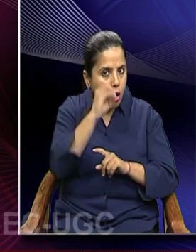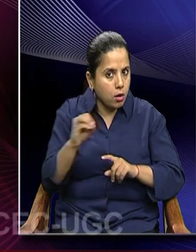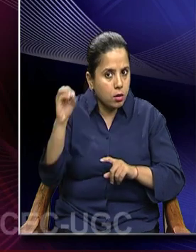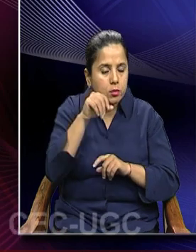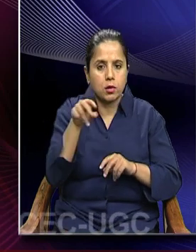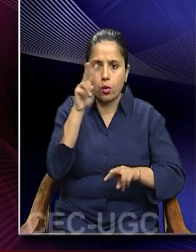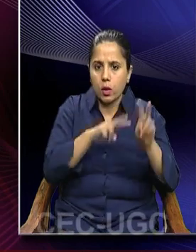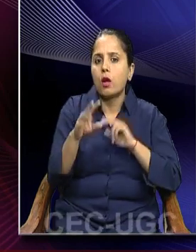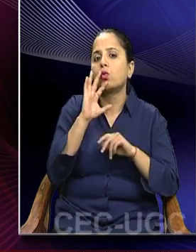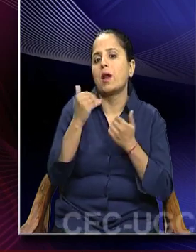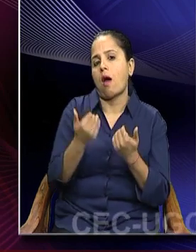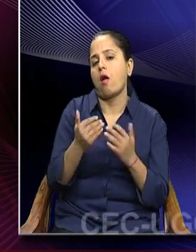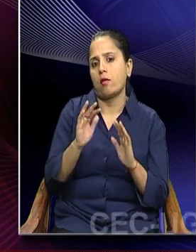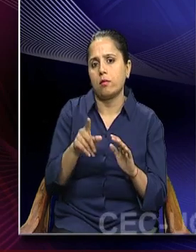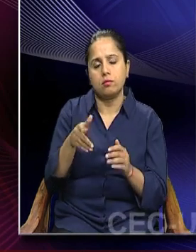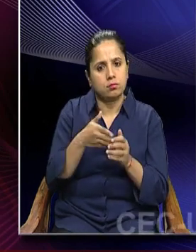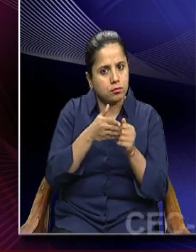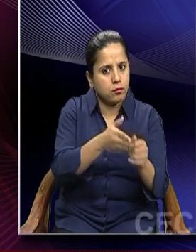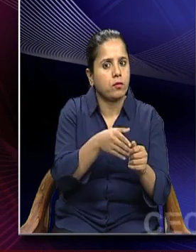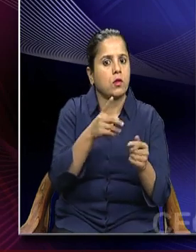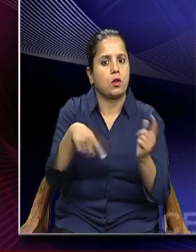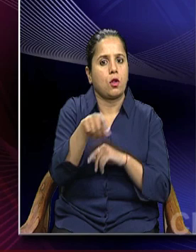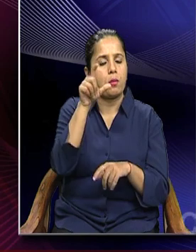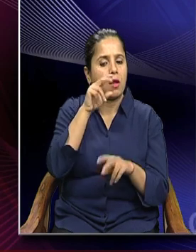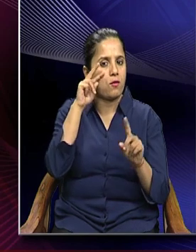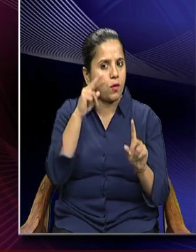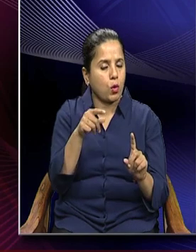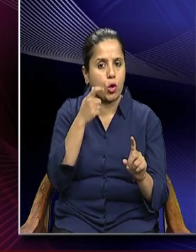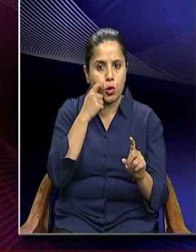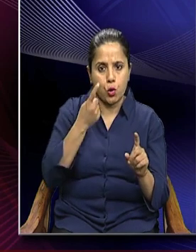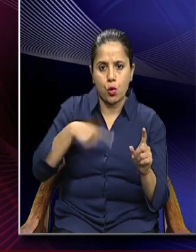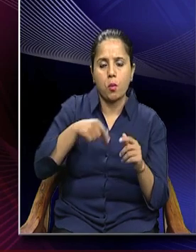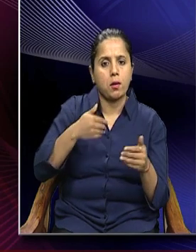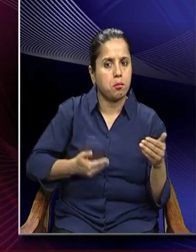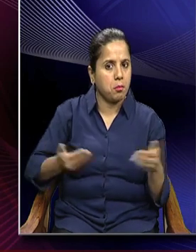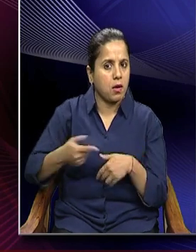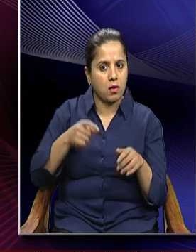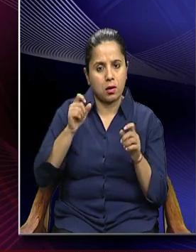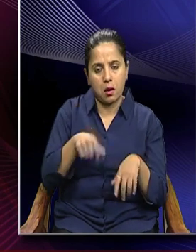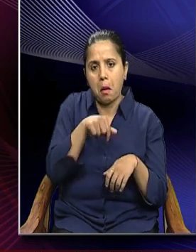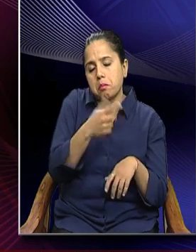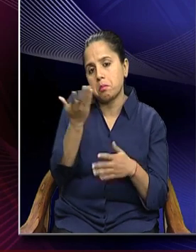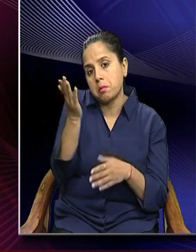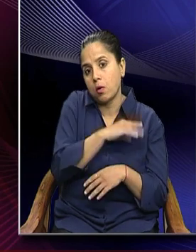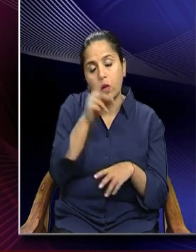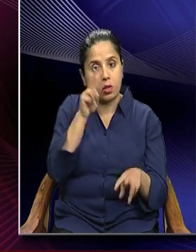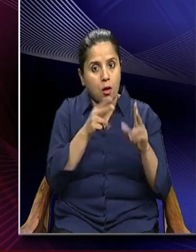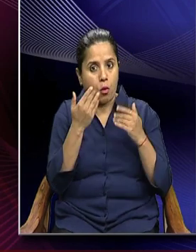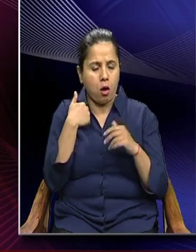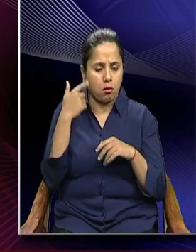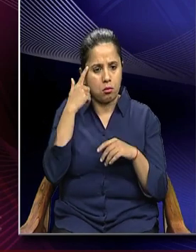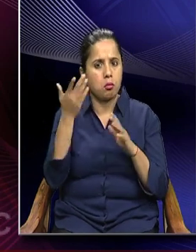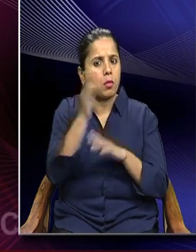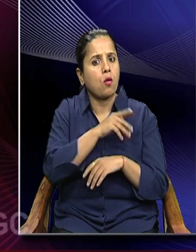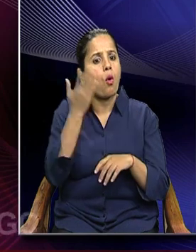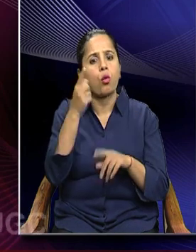observable realities, which led to the view that human behavior could be predicted based on its